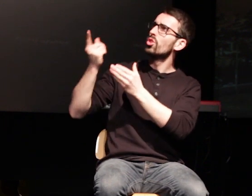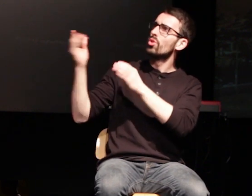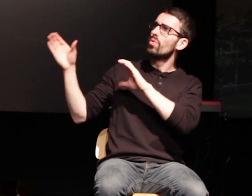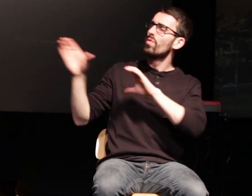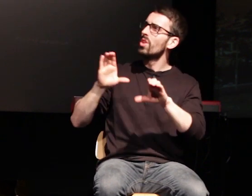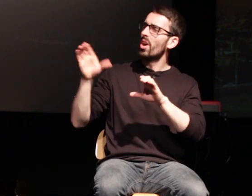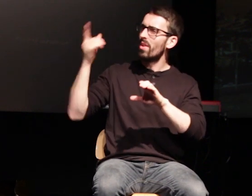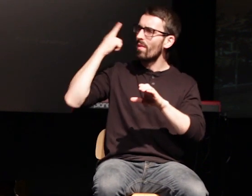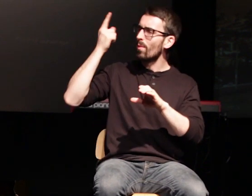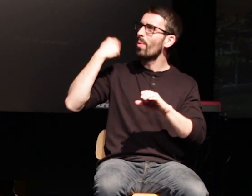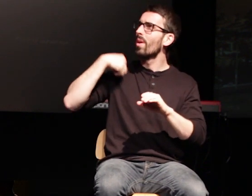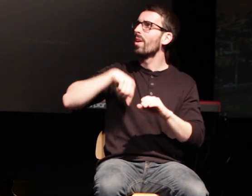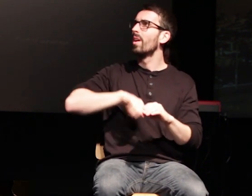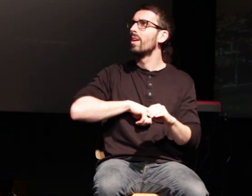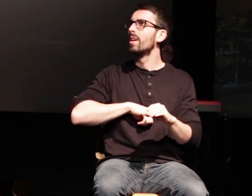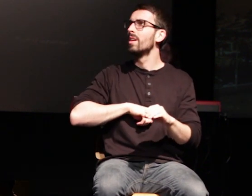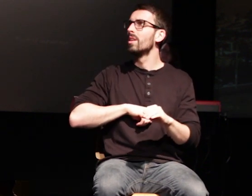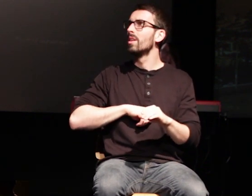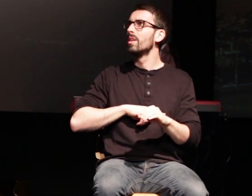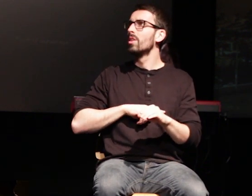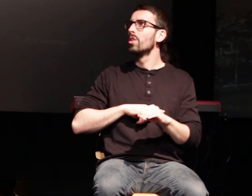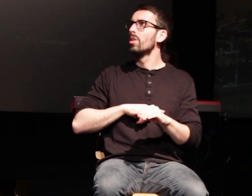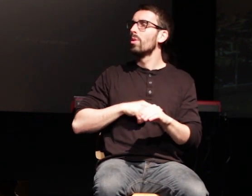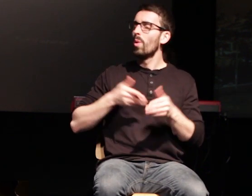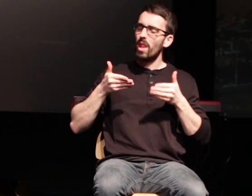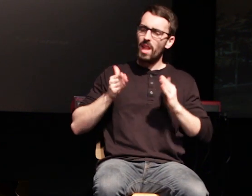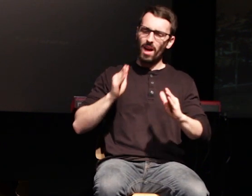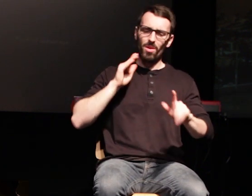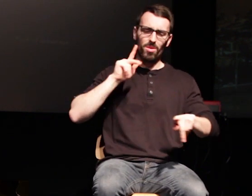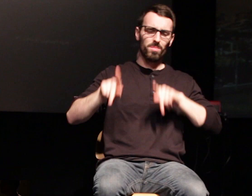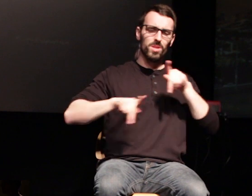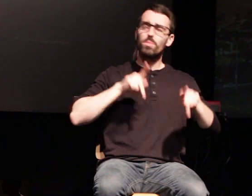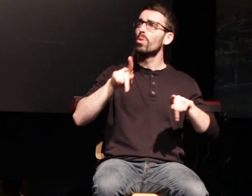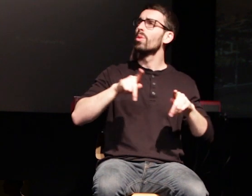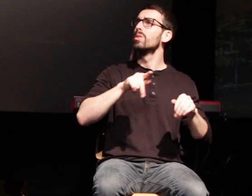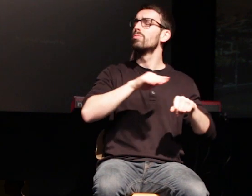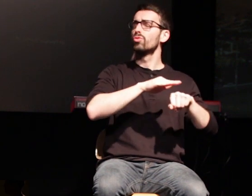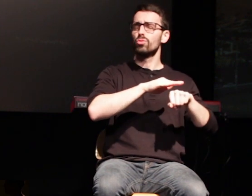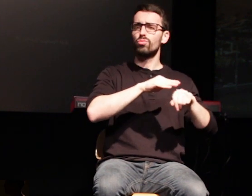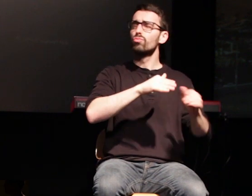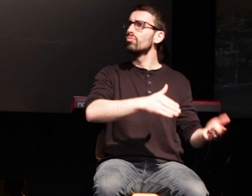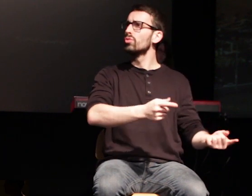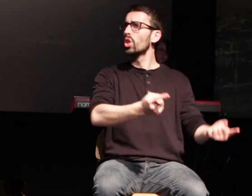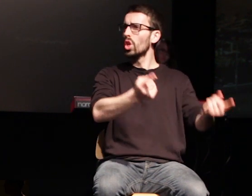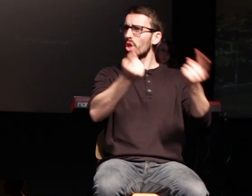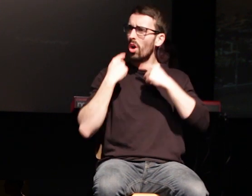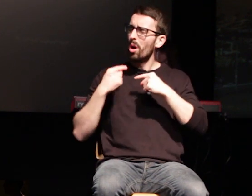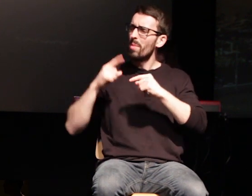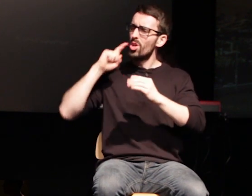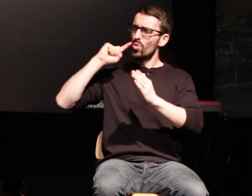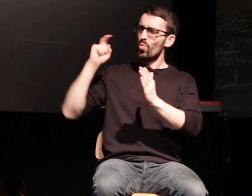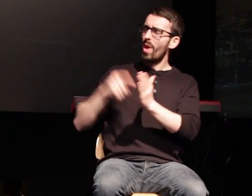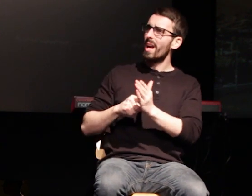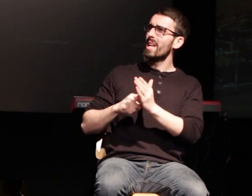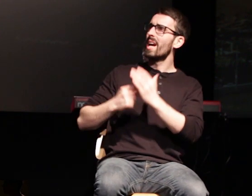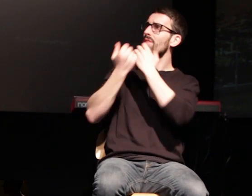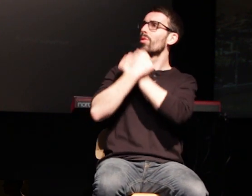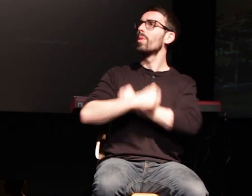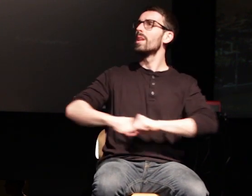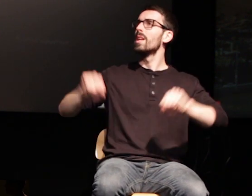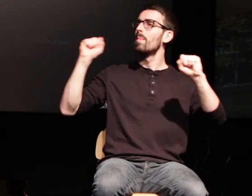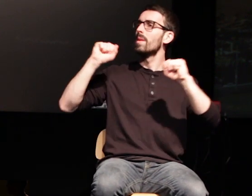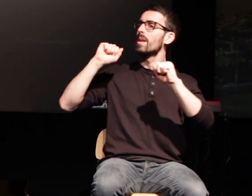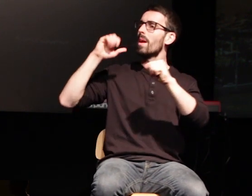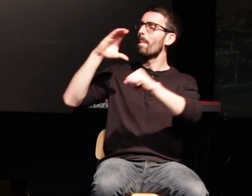us, to let people into our brokenness and our sin and our shame so that they might see the redemptive power of